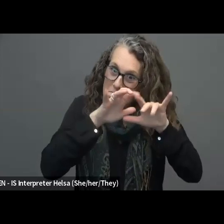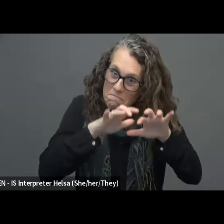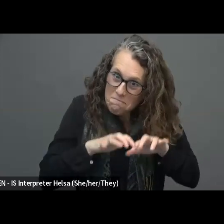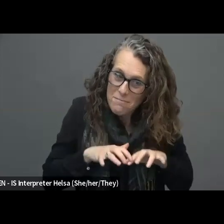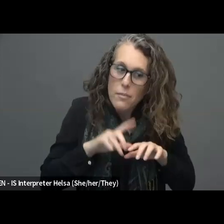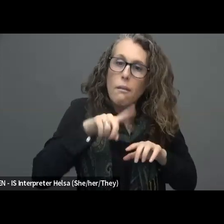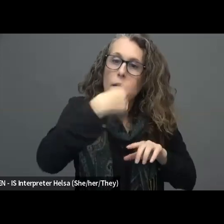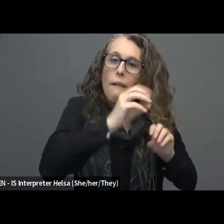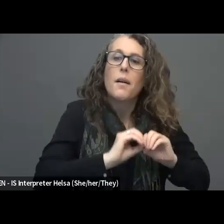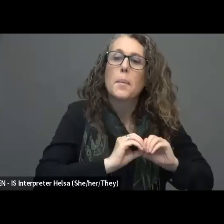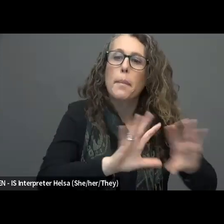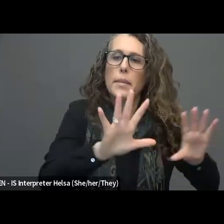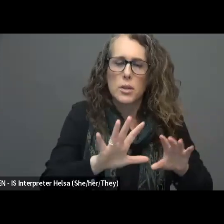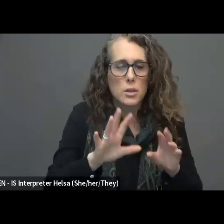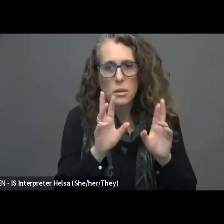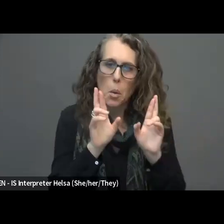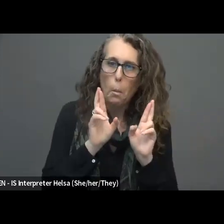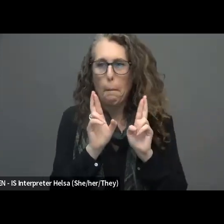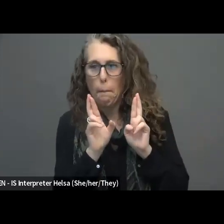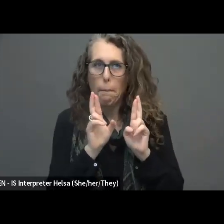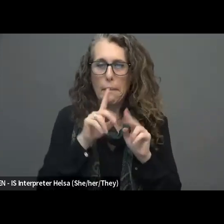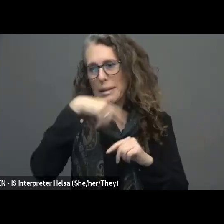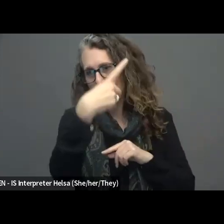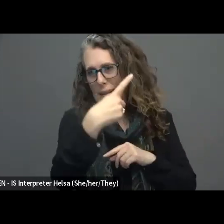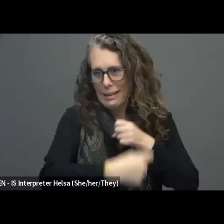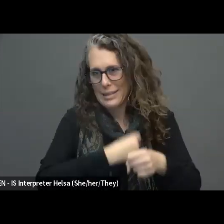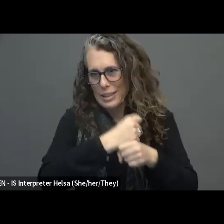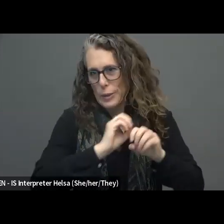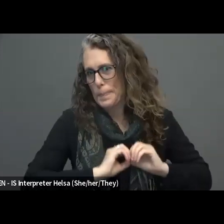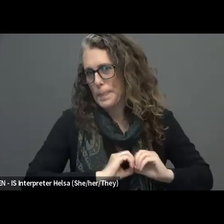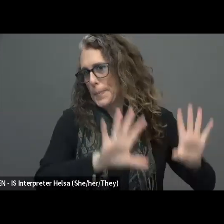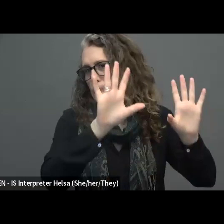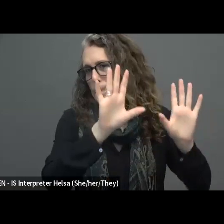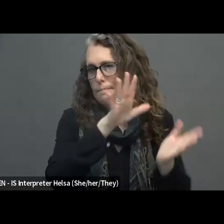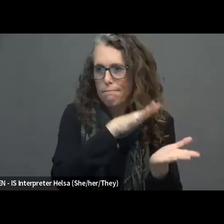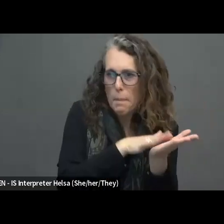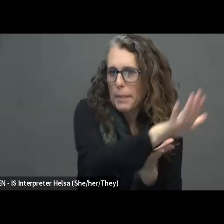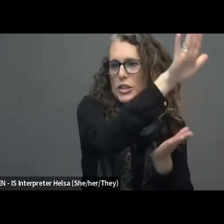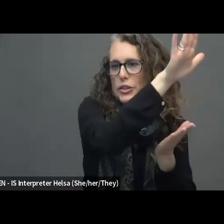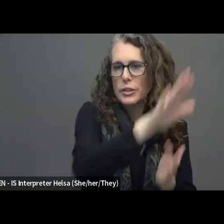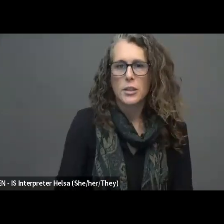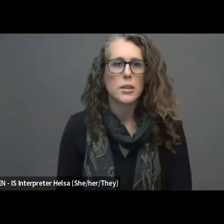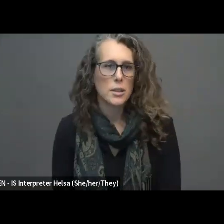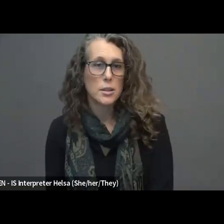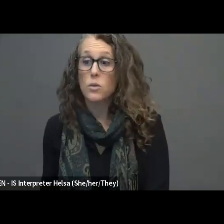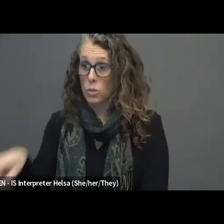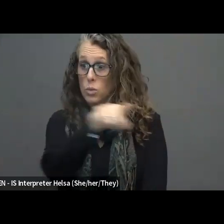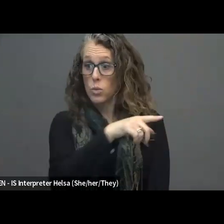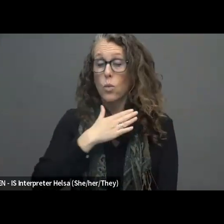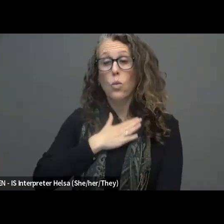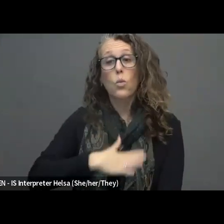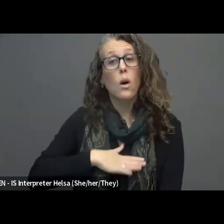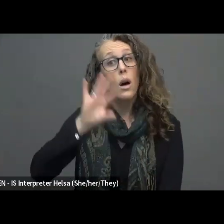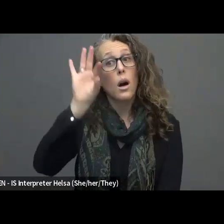which hopefully should be out at some point next year. So, and if you have questions on